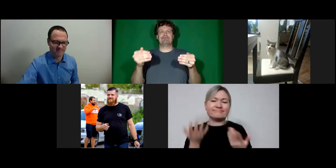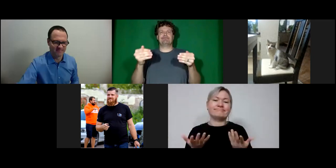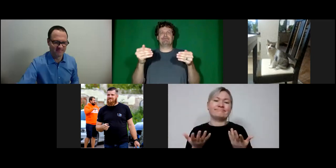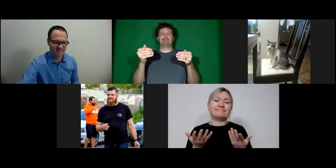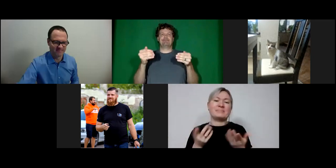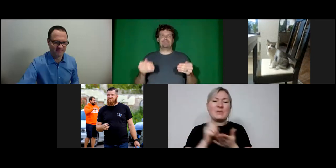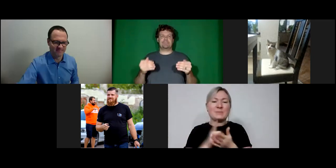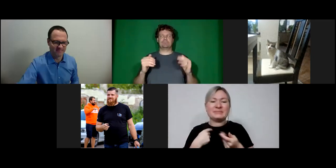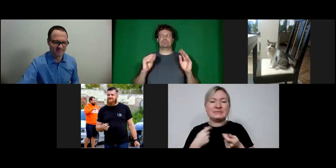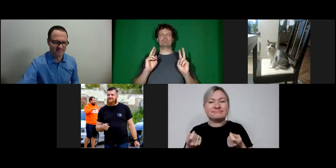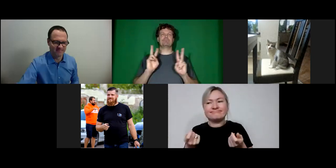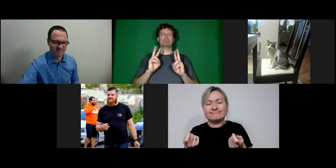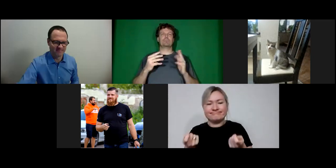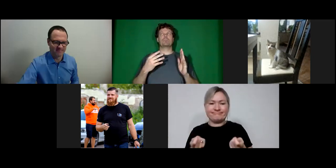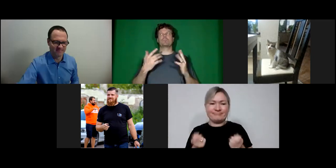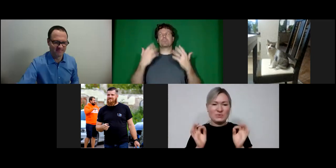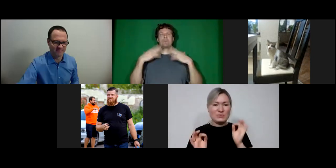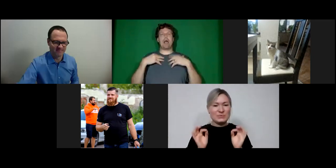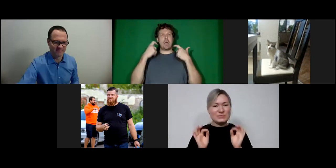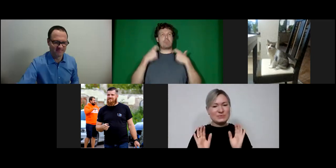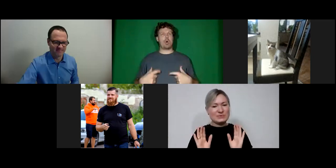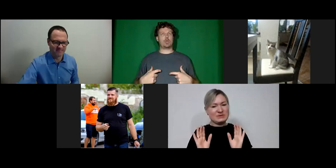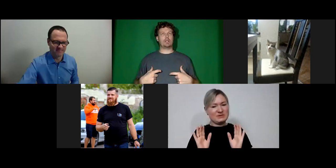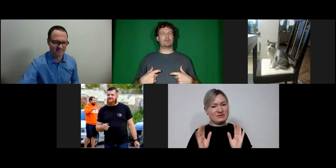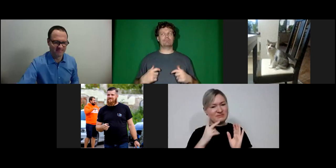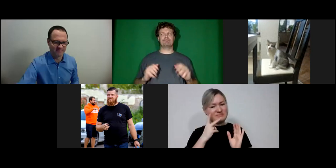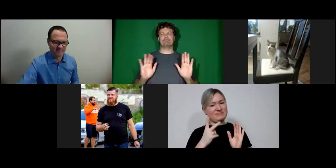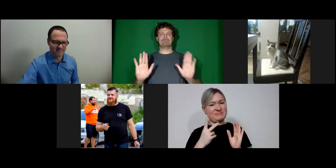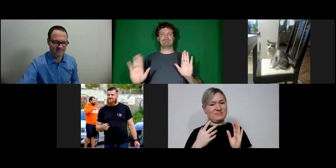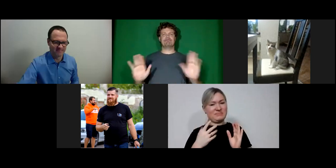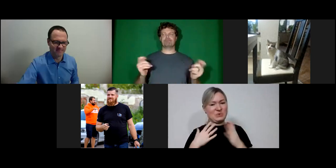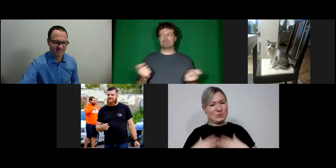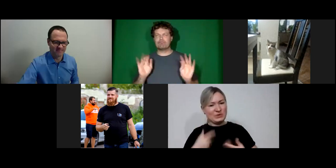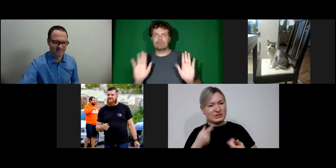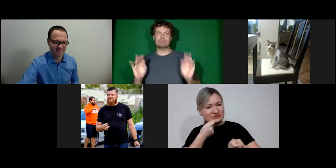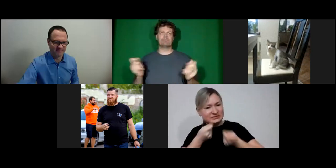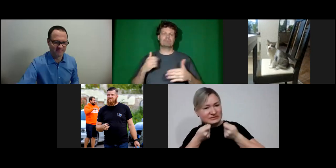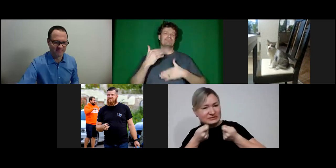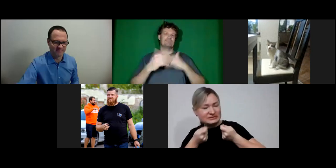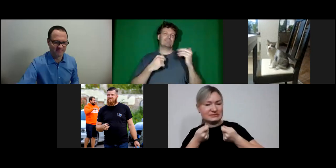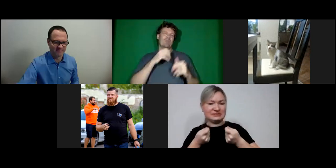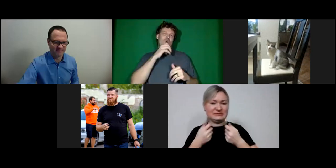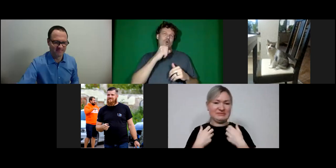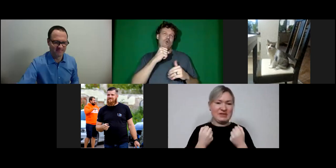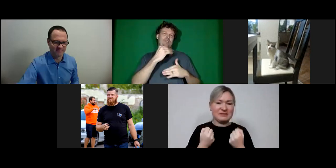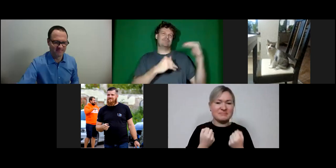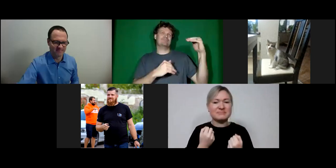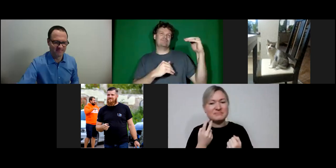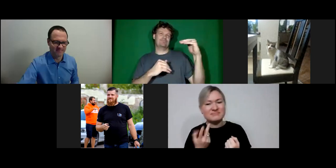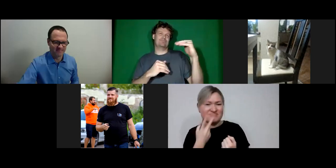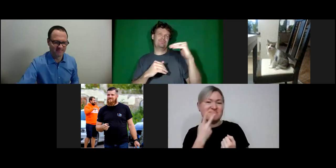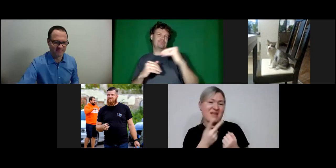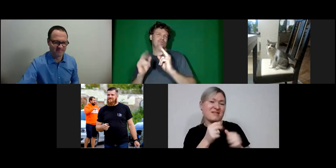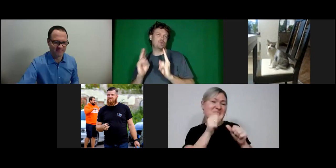He realized how motivated I was, but I had to take a step back and just take care of my own body and train